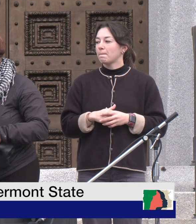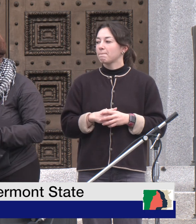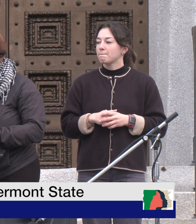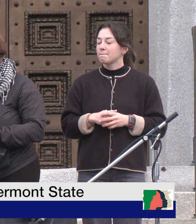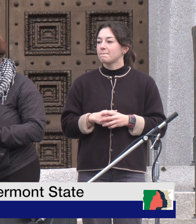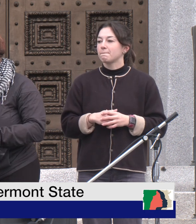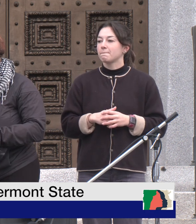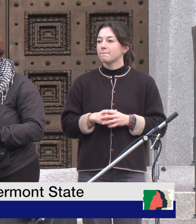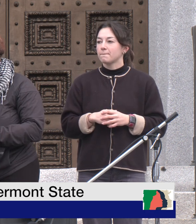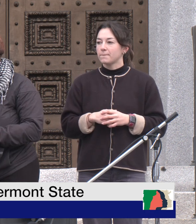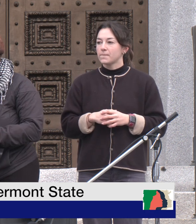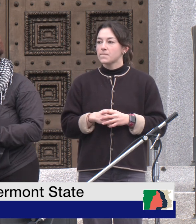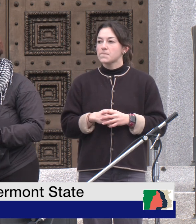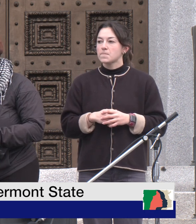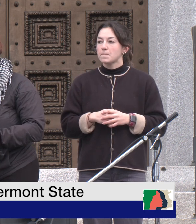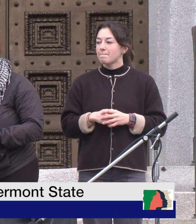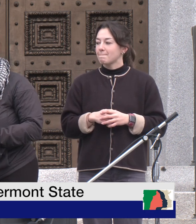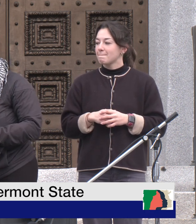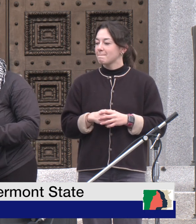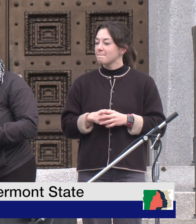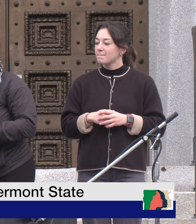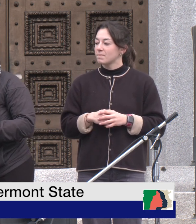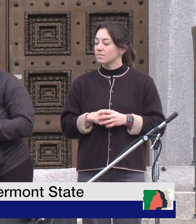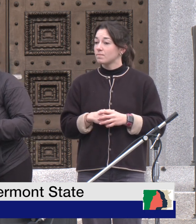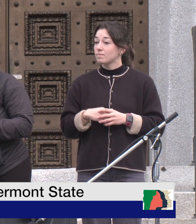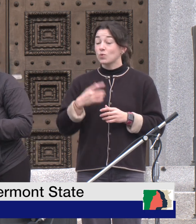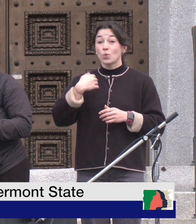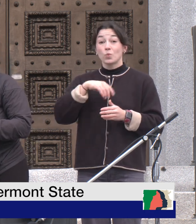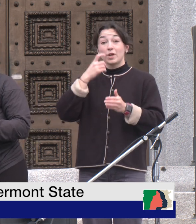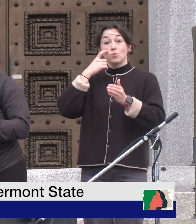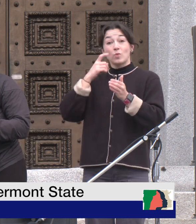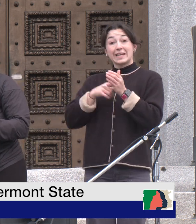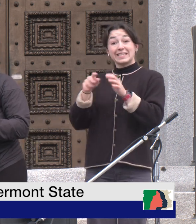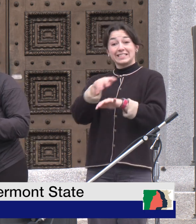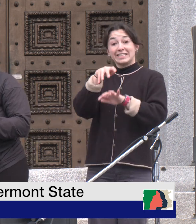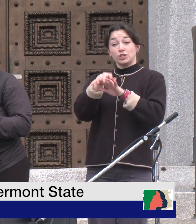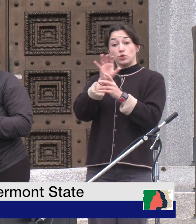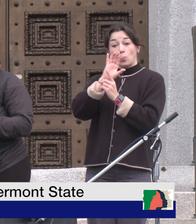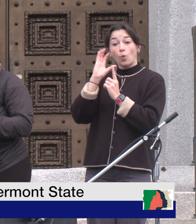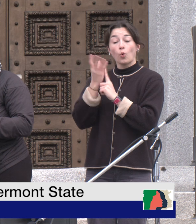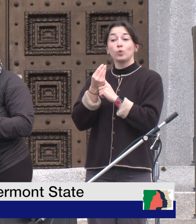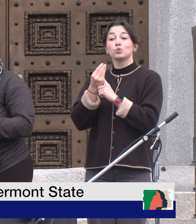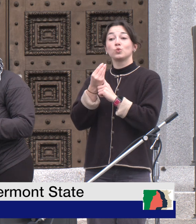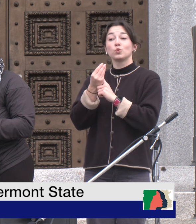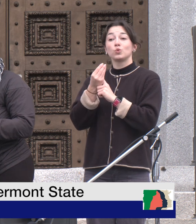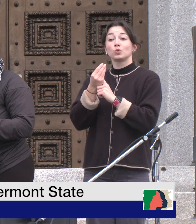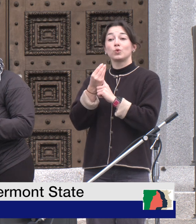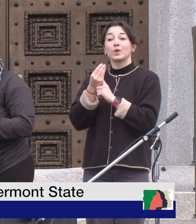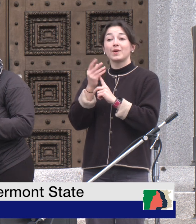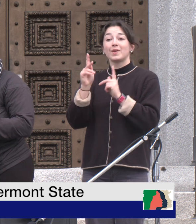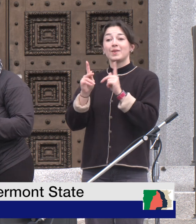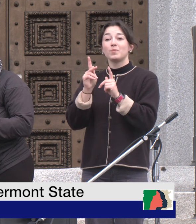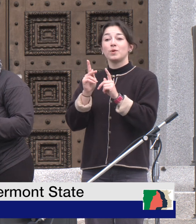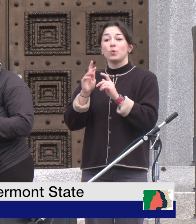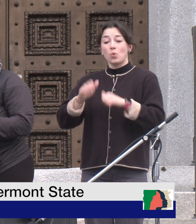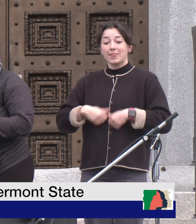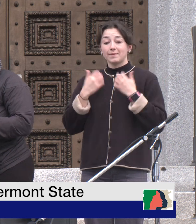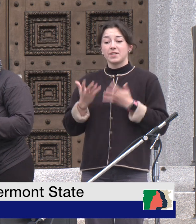Chavlashka, Kikawege, Europeans. We recognize the indigenous culture and the people that extend long before the